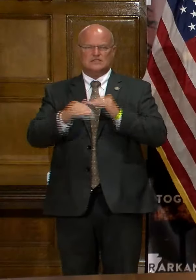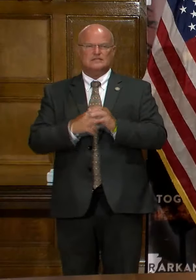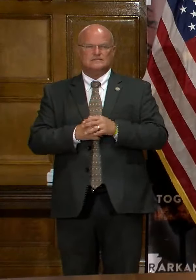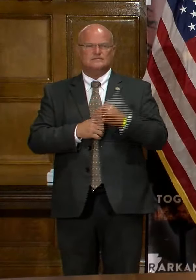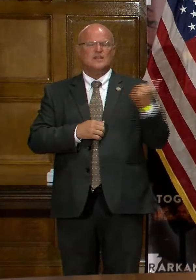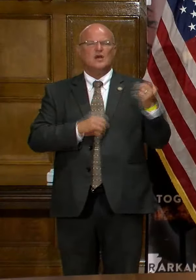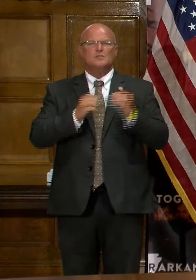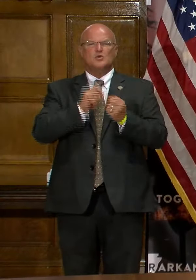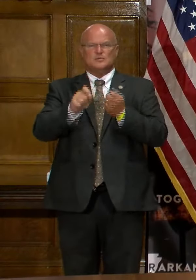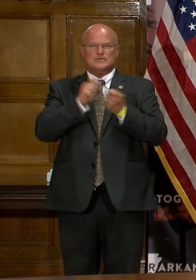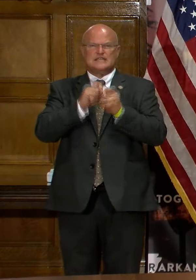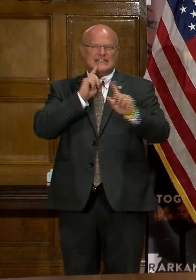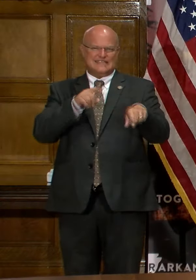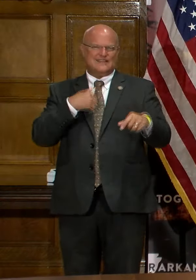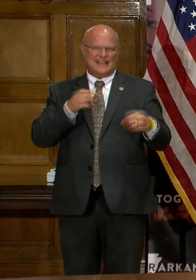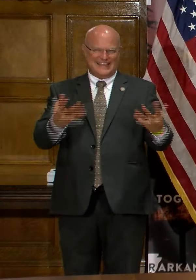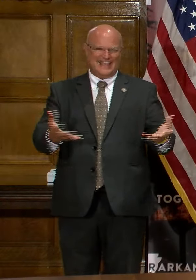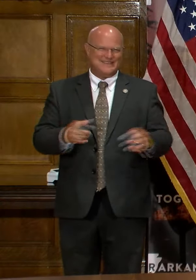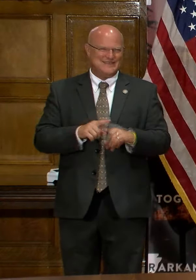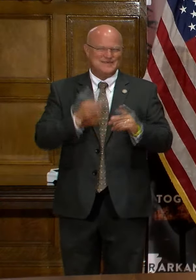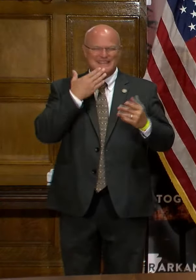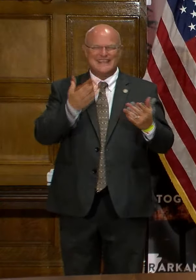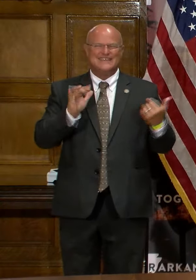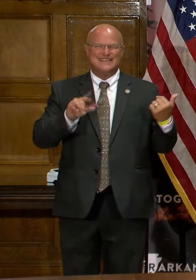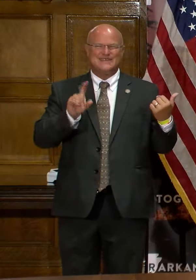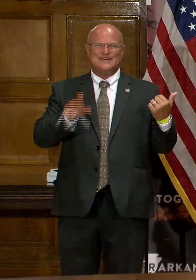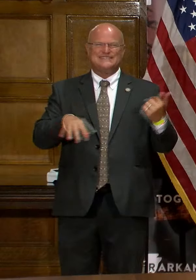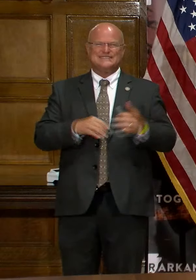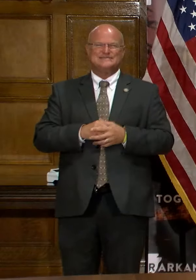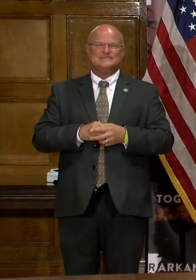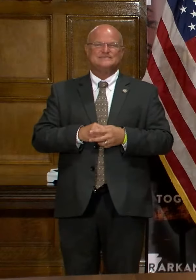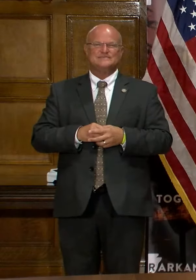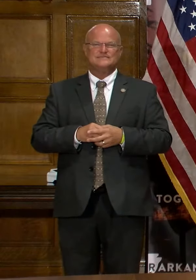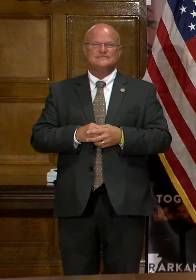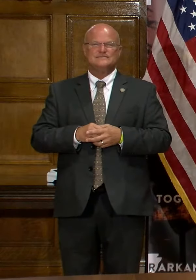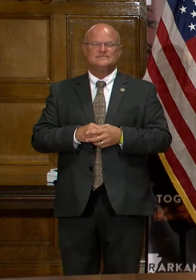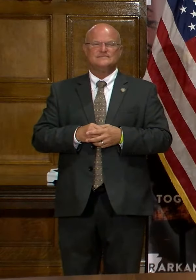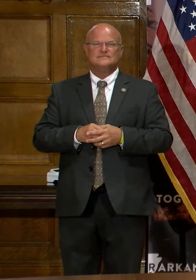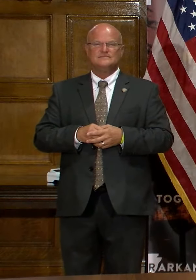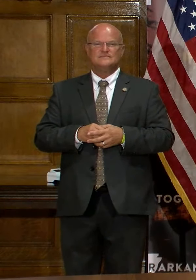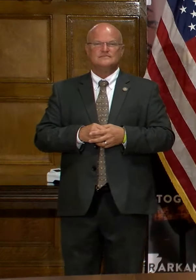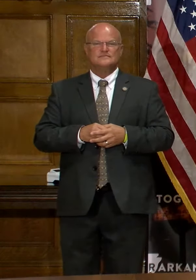Much more precise answer than I gave, but thank you for that question.